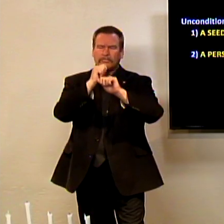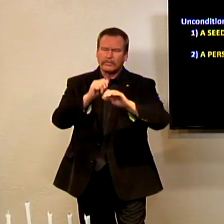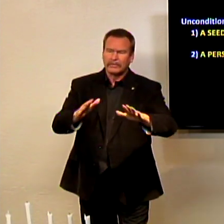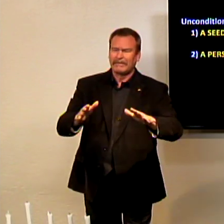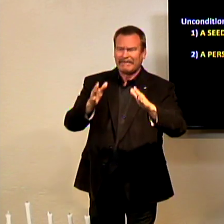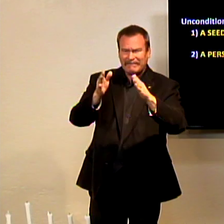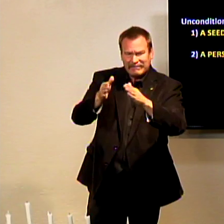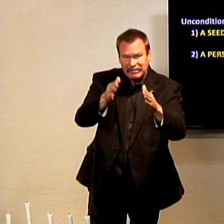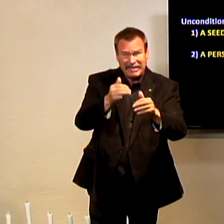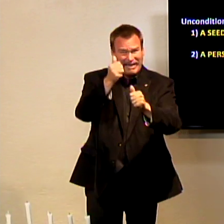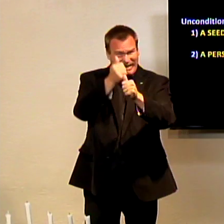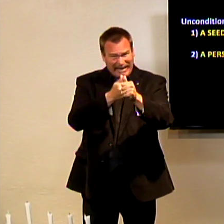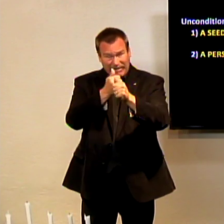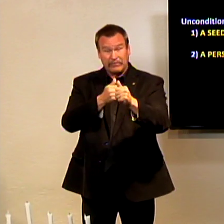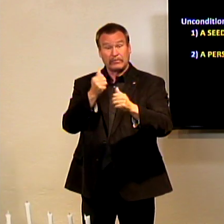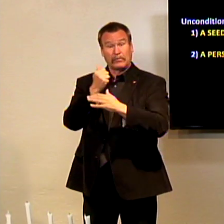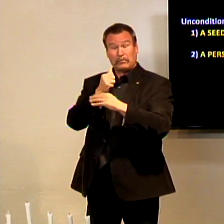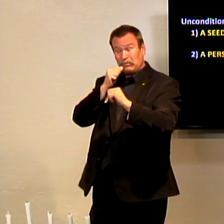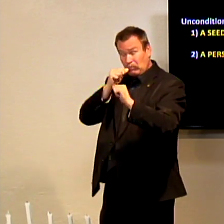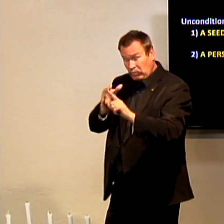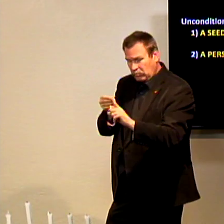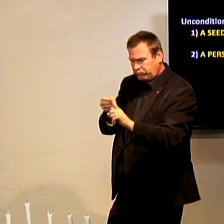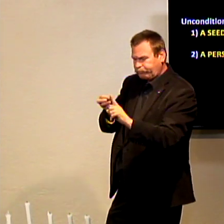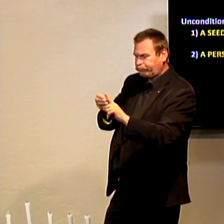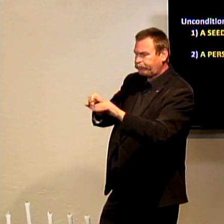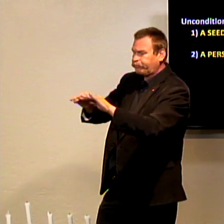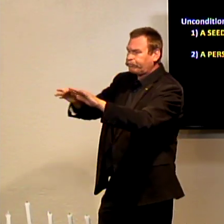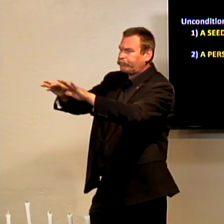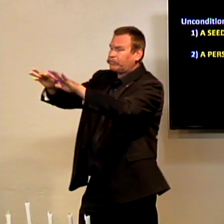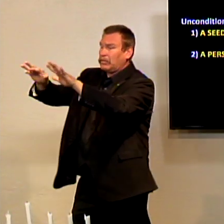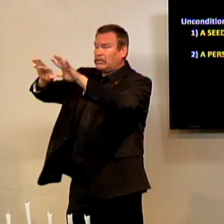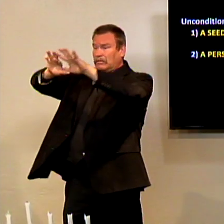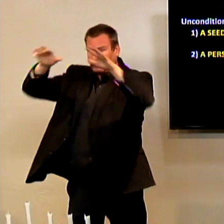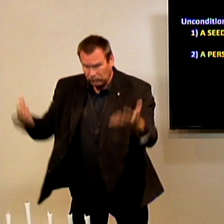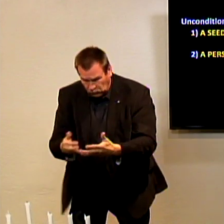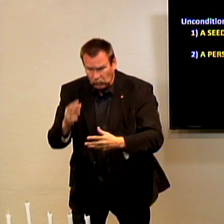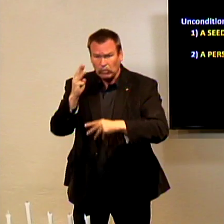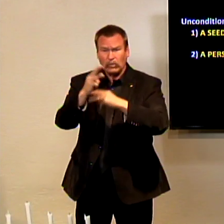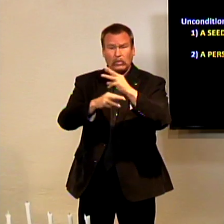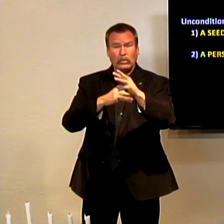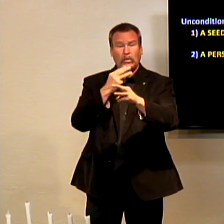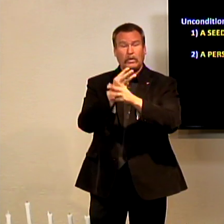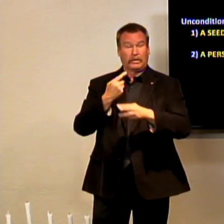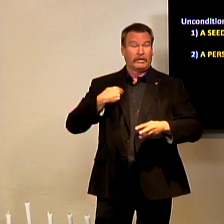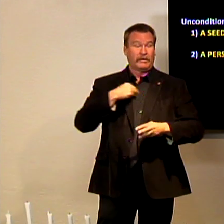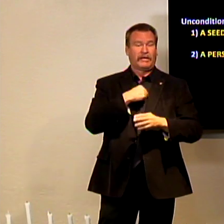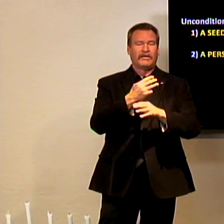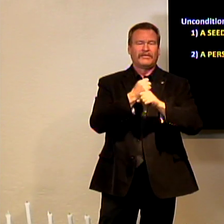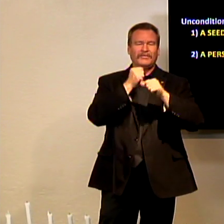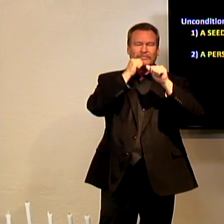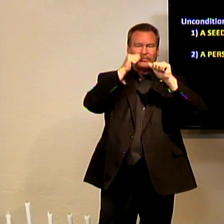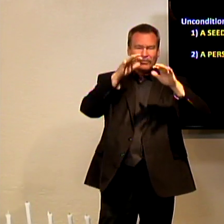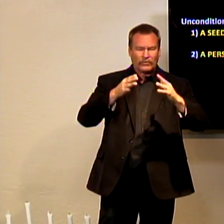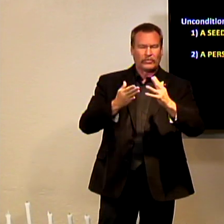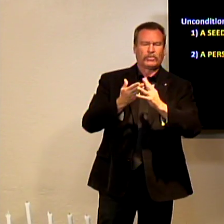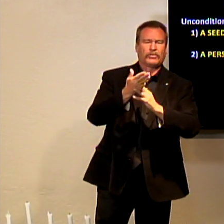told this to Abraham. I will bless you, each and every one of your descendants. They will cover the world, and